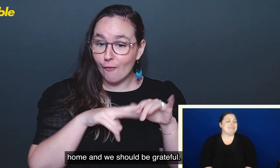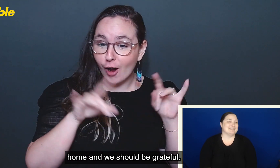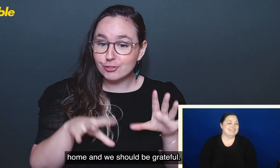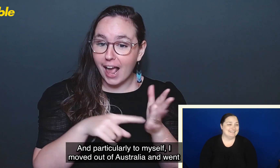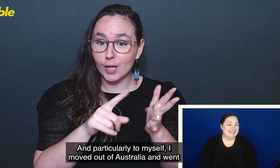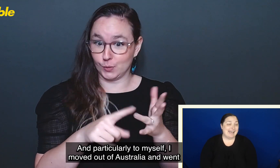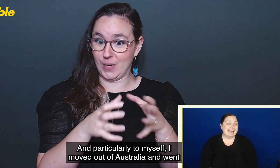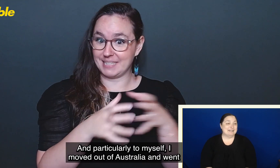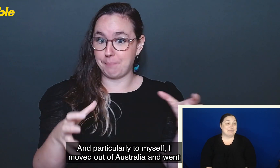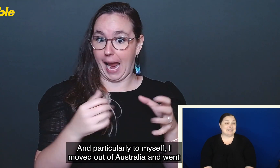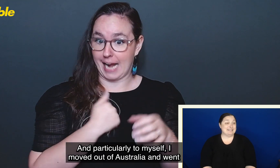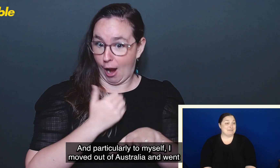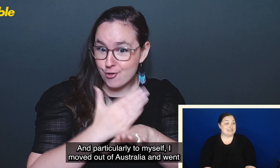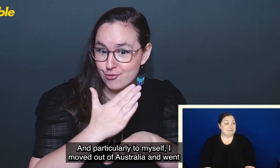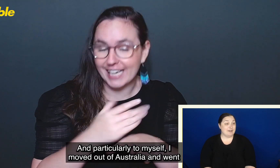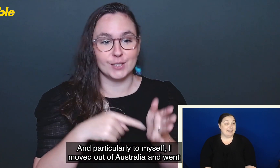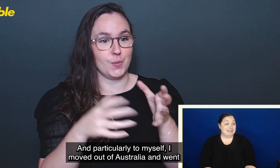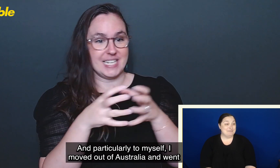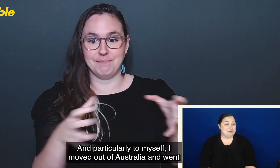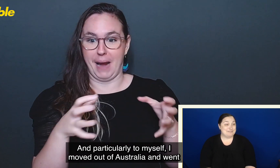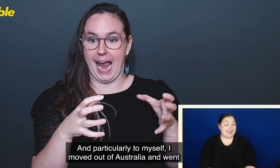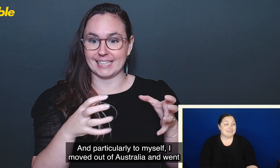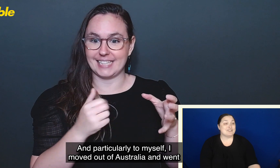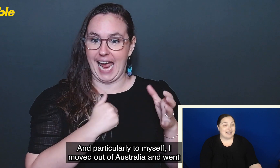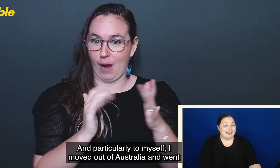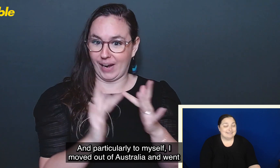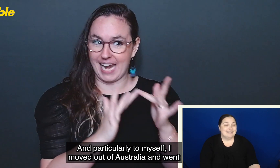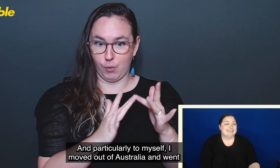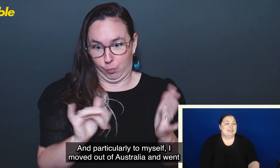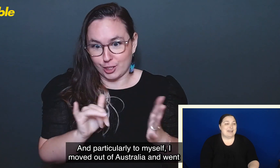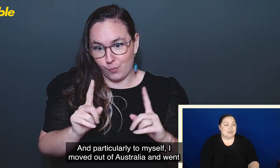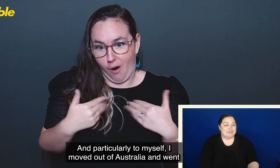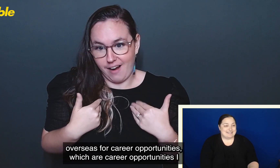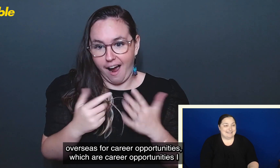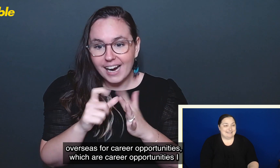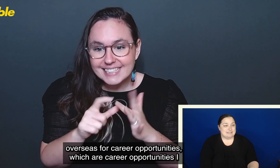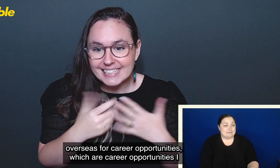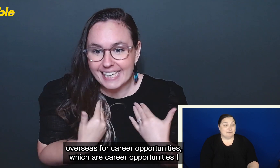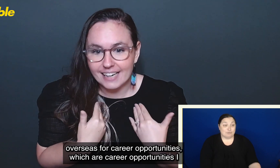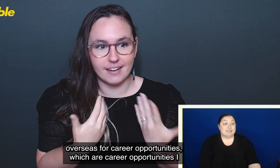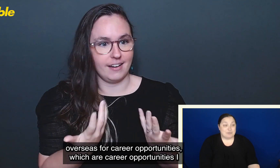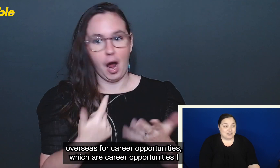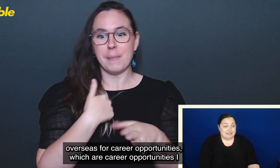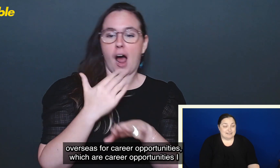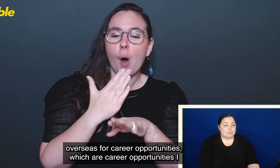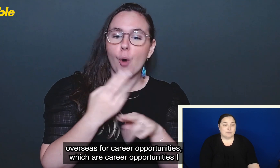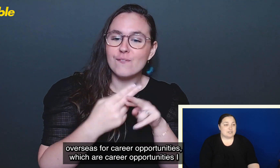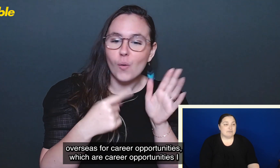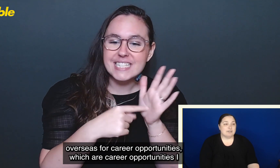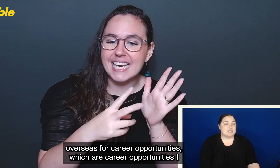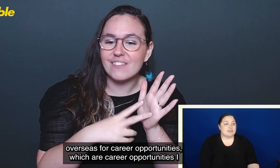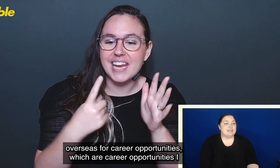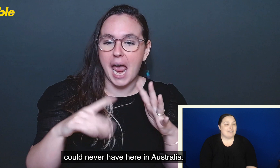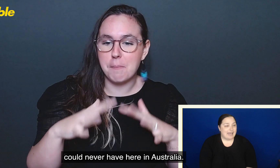be grateful. And particularly to myself, I moved out of Australia and went overseas for career opportunities,